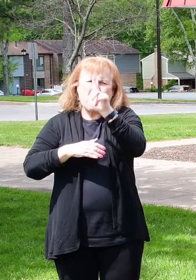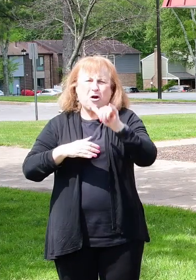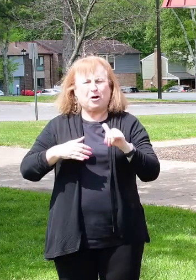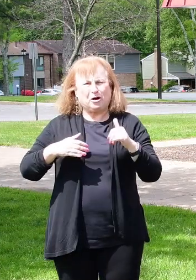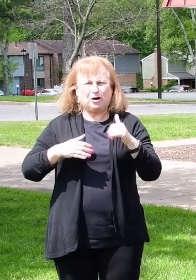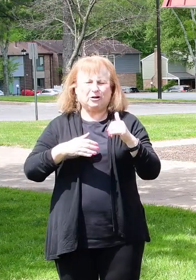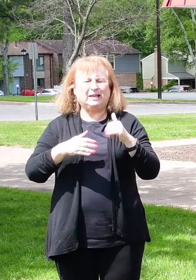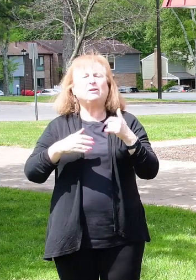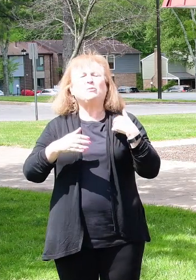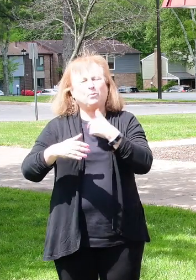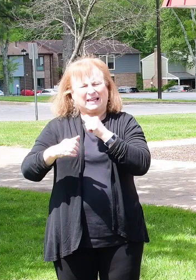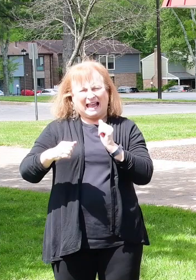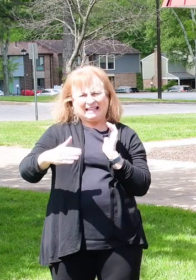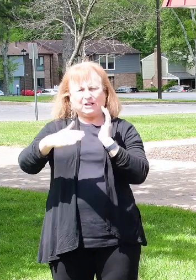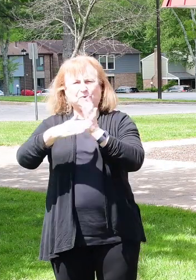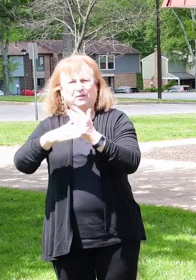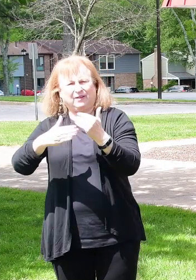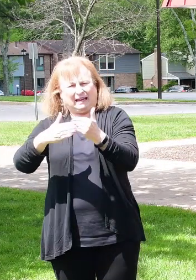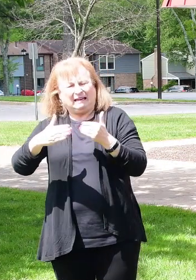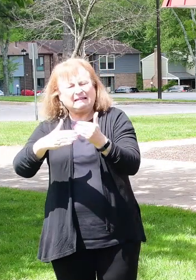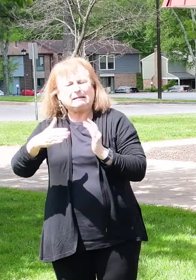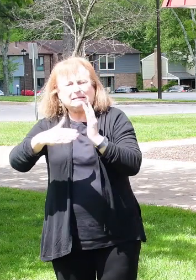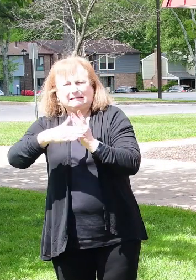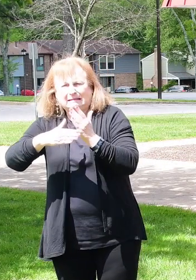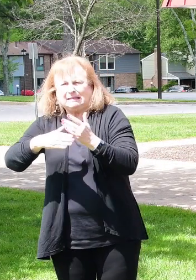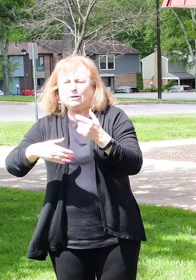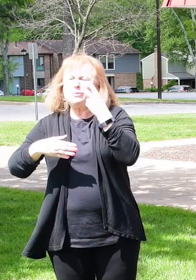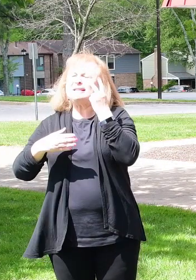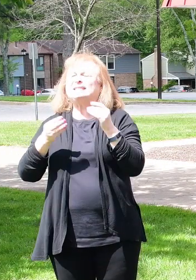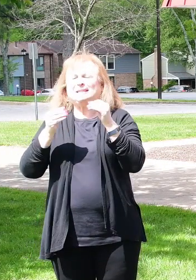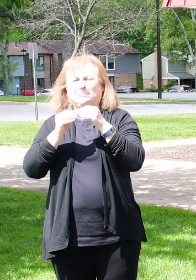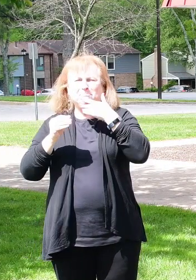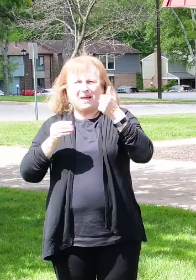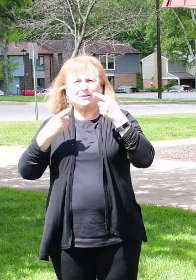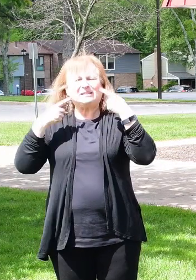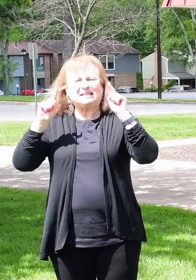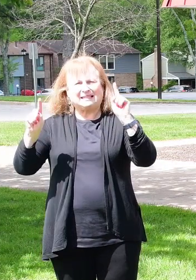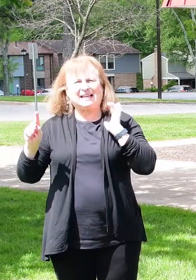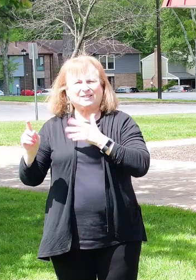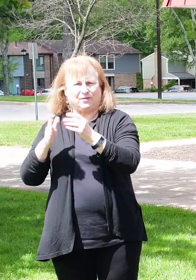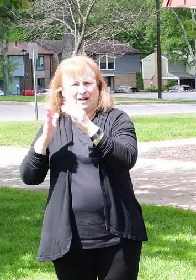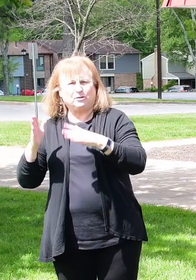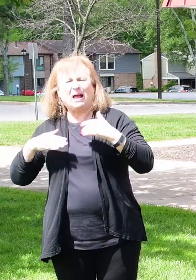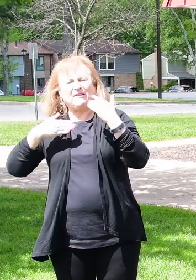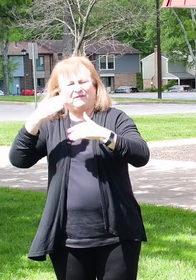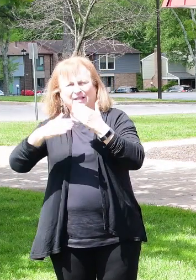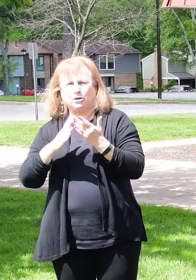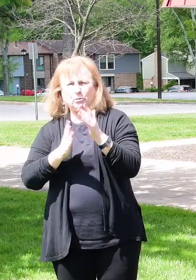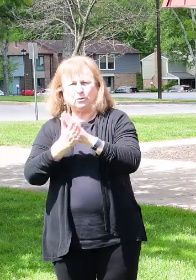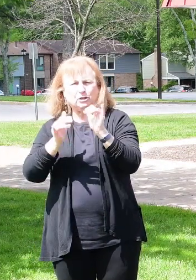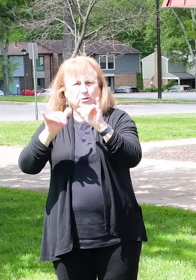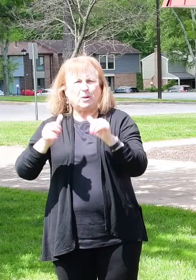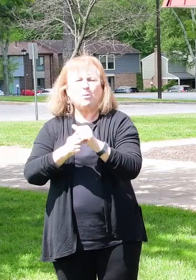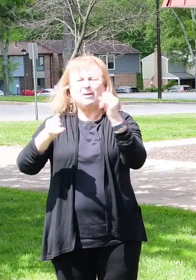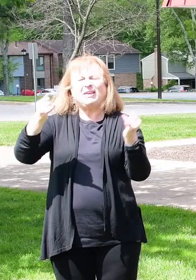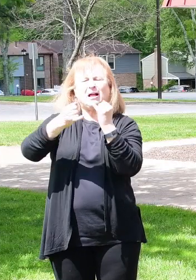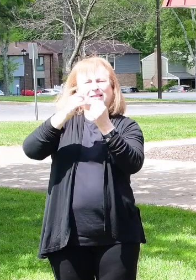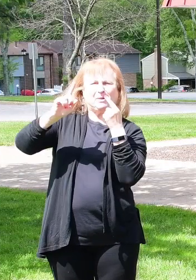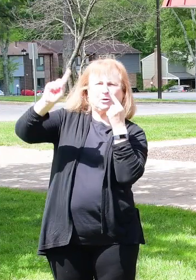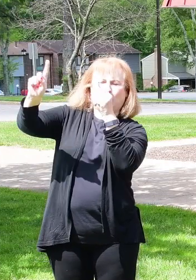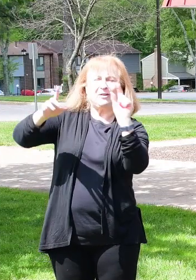we intervene, the earlier we're able to see success for our students as they advance through our school system with the ultimate goal